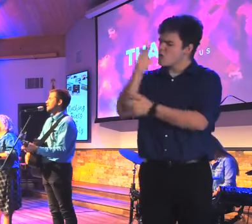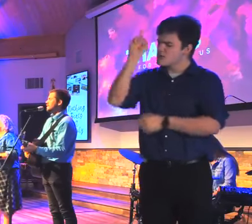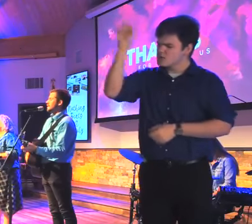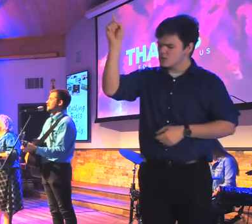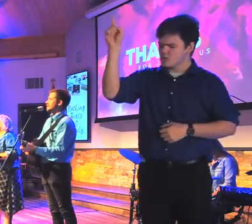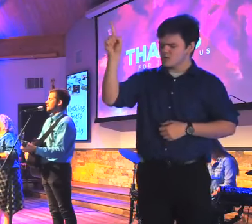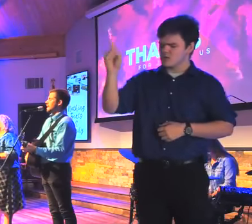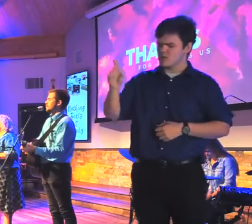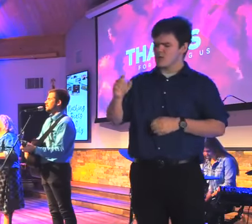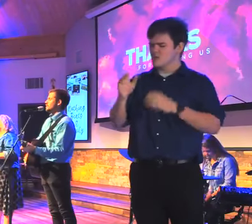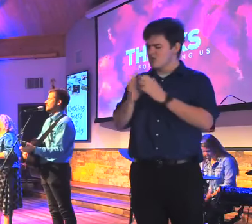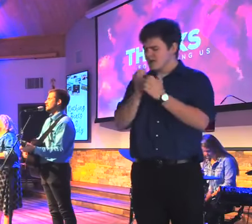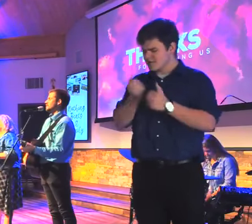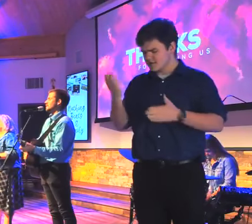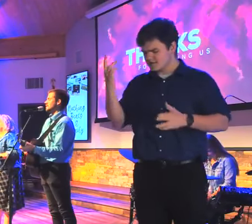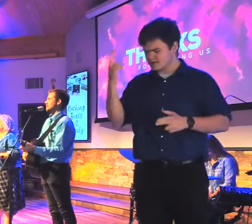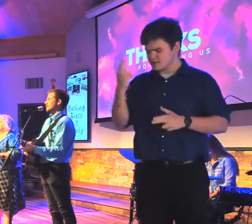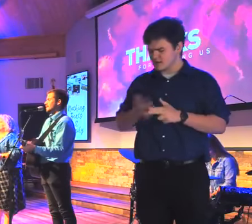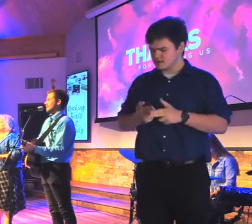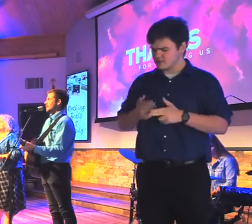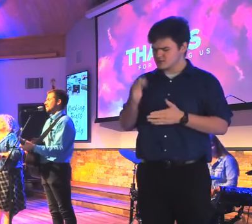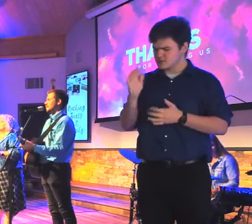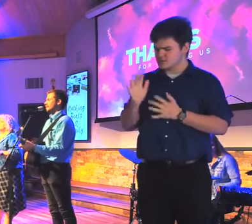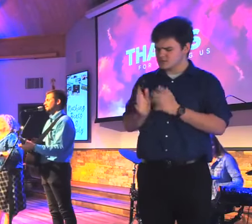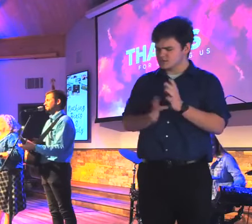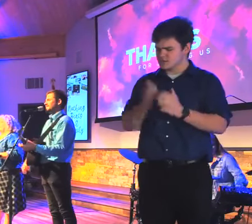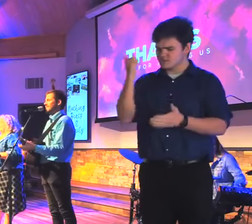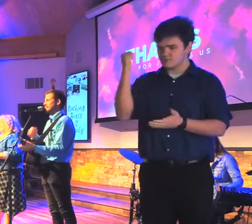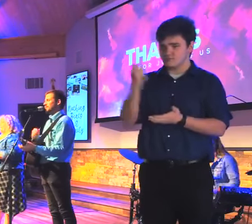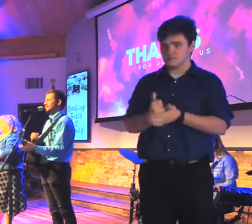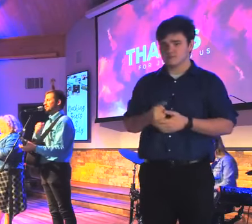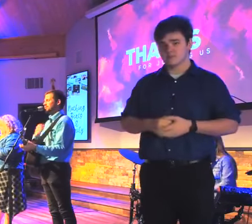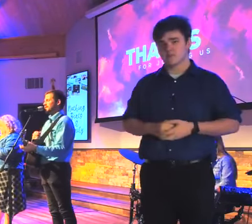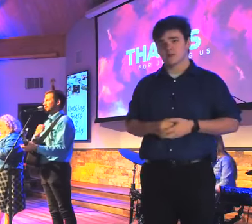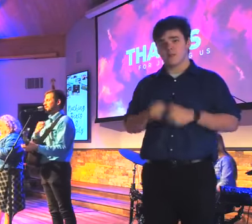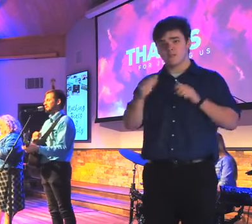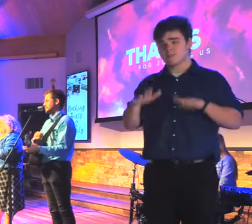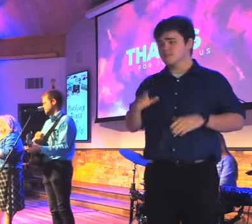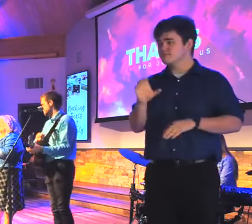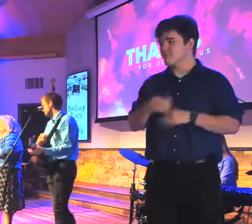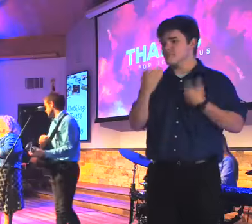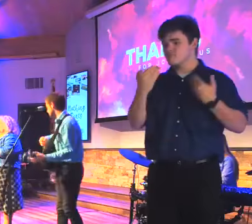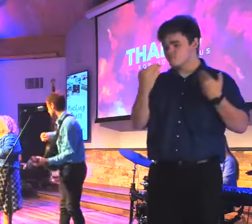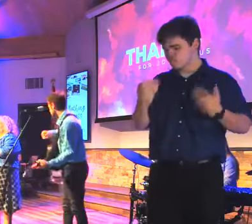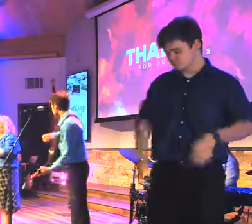pray all these things in the name of Jesus. Amen. God bless, church. Thanks for coming.